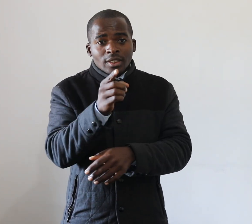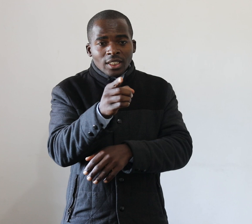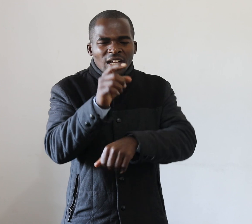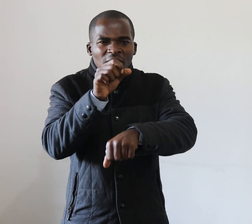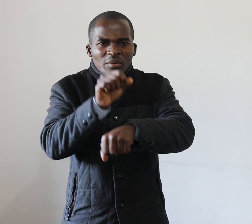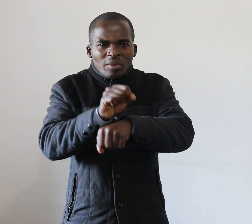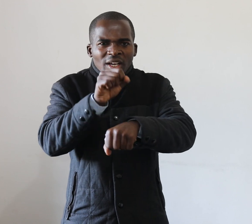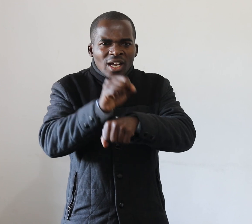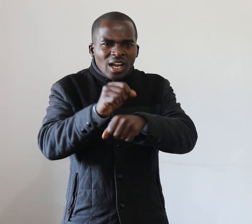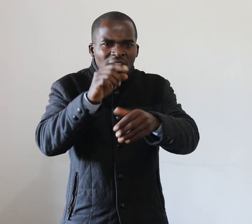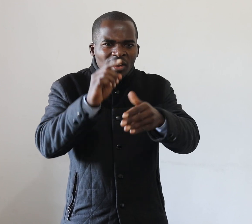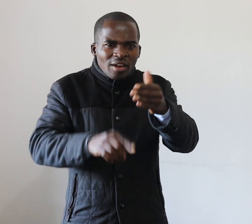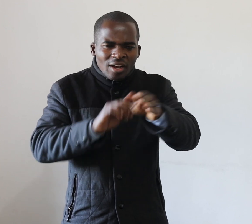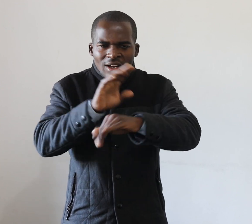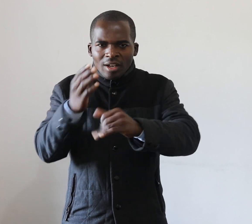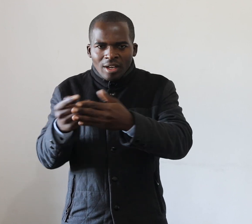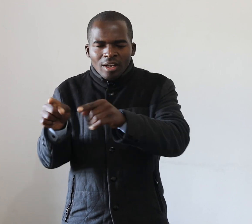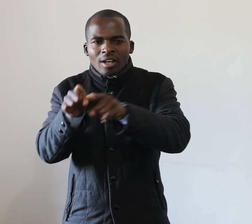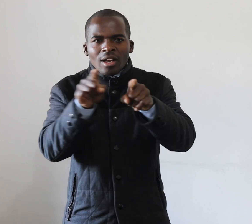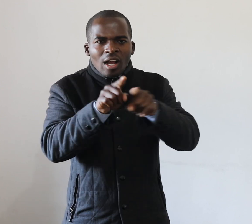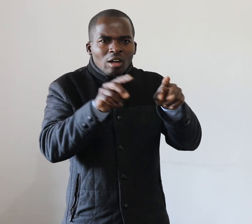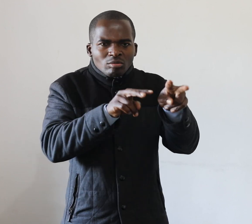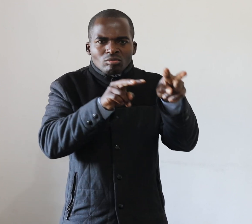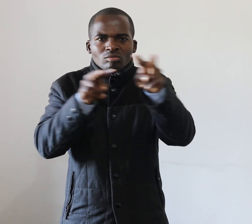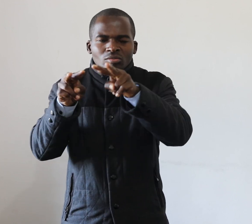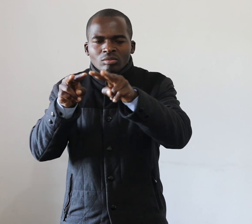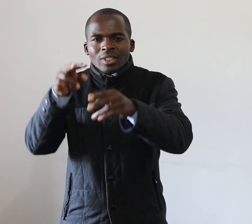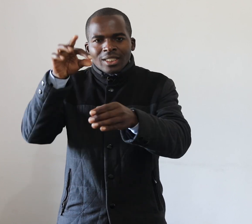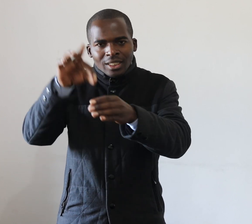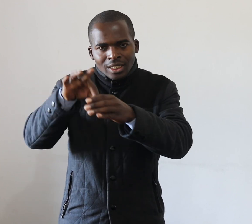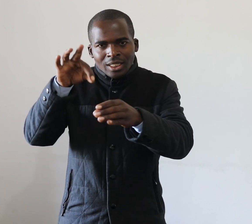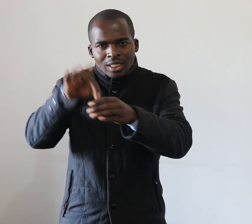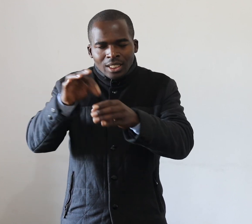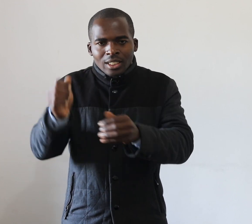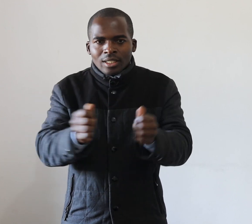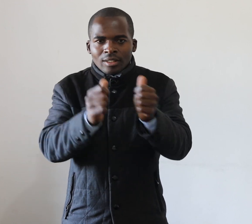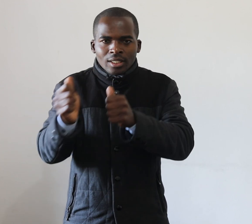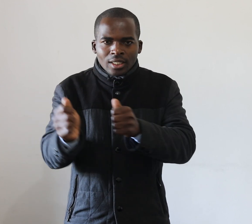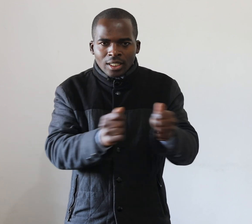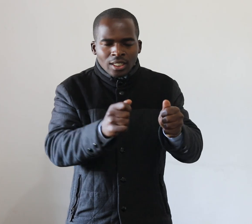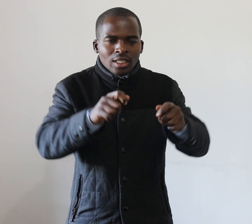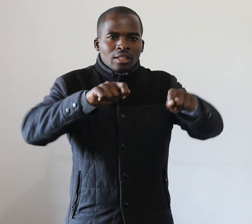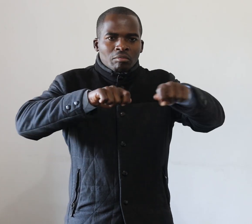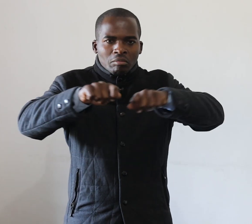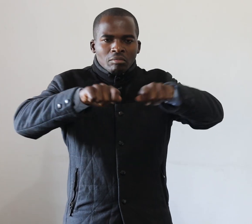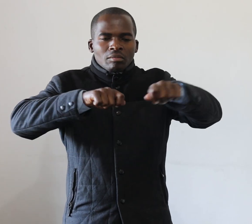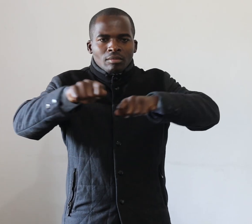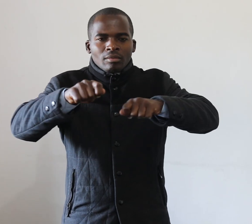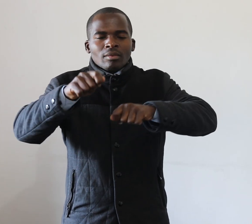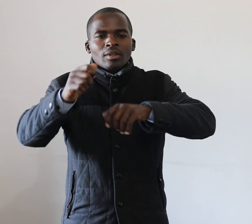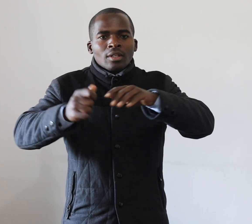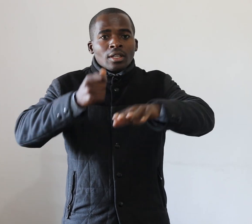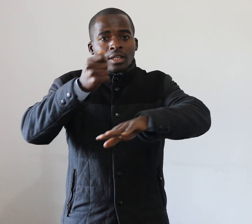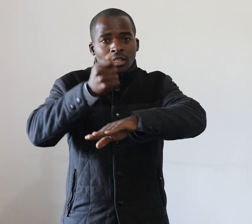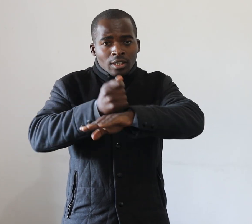include supervising electoral activities, managing nominations, overseeing polling